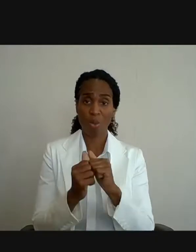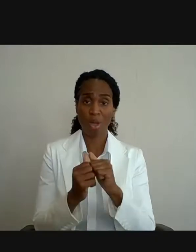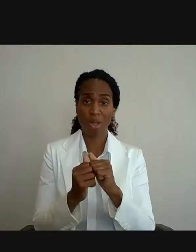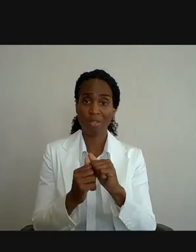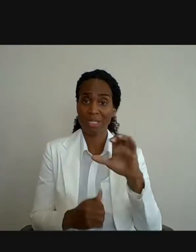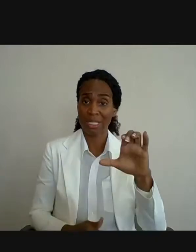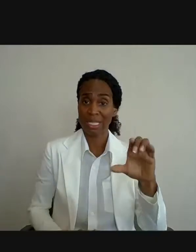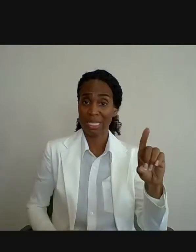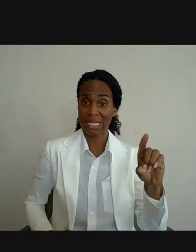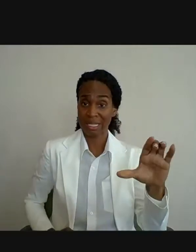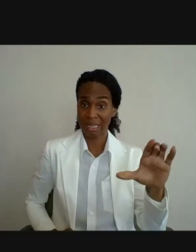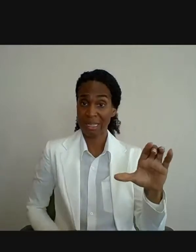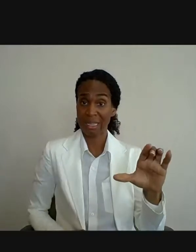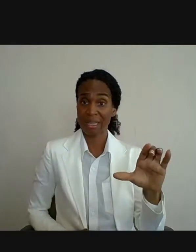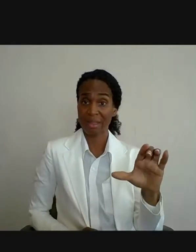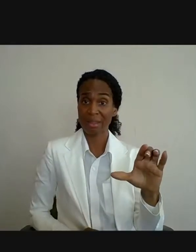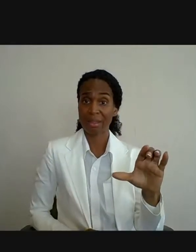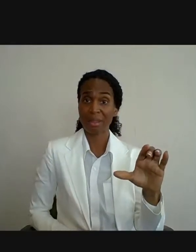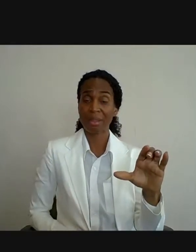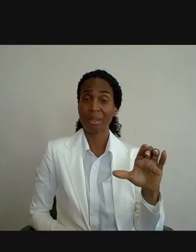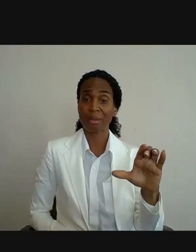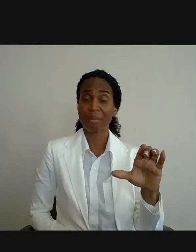Disease Control in person,